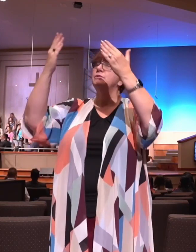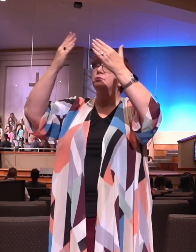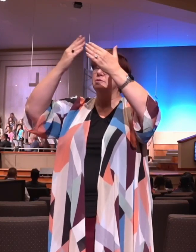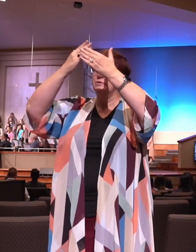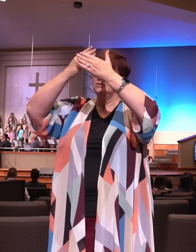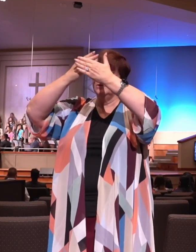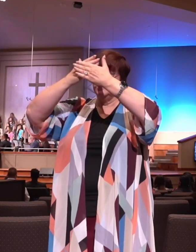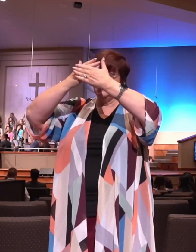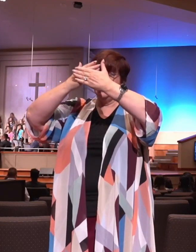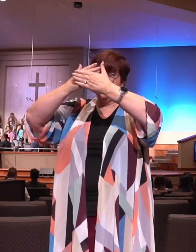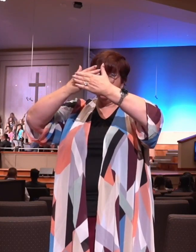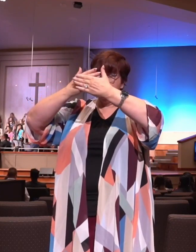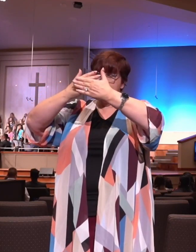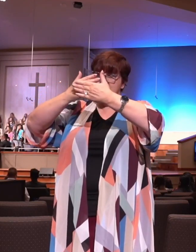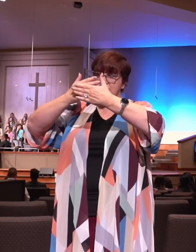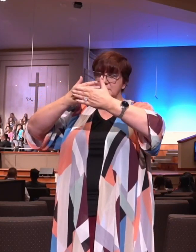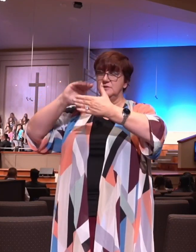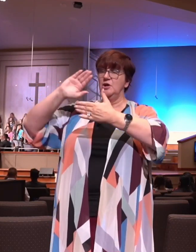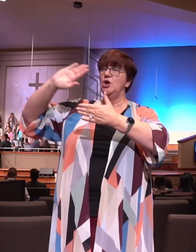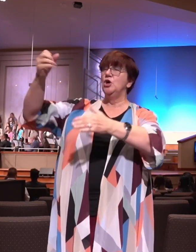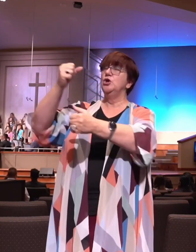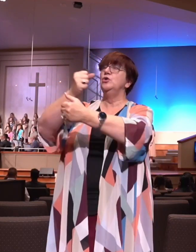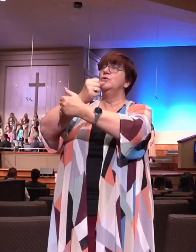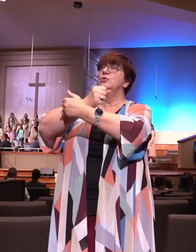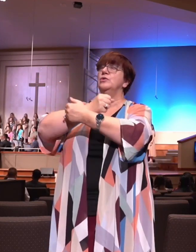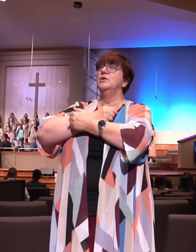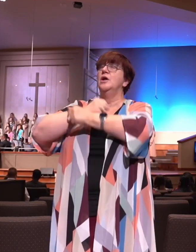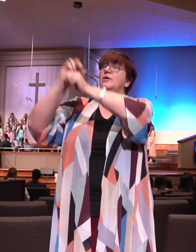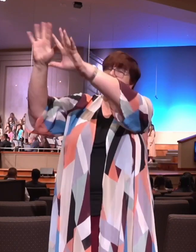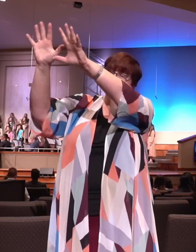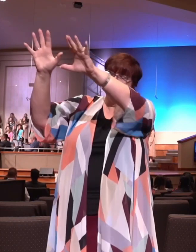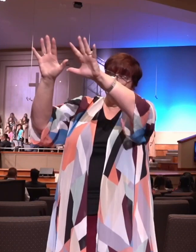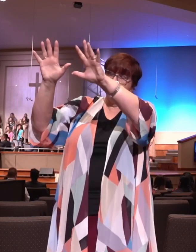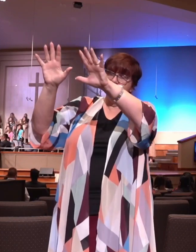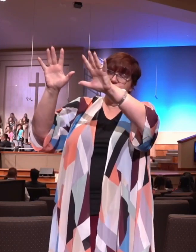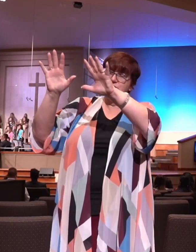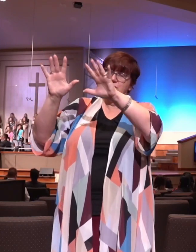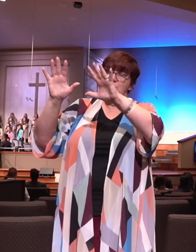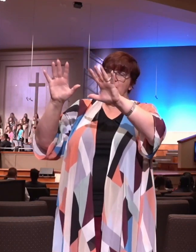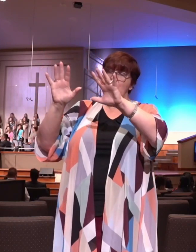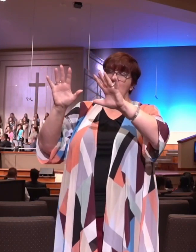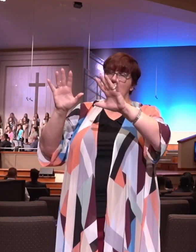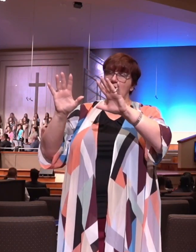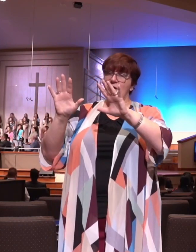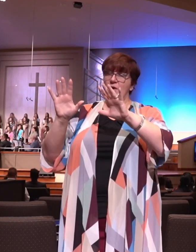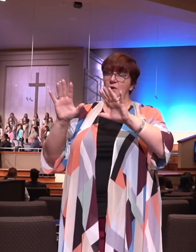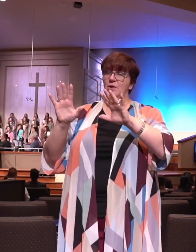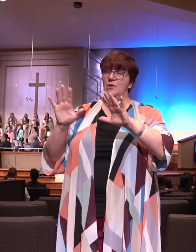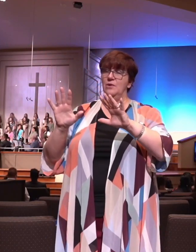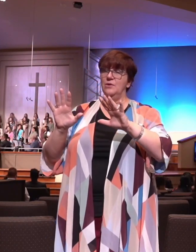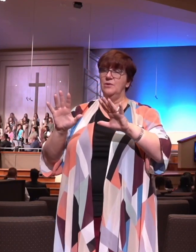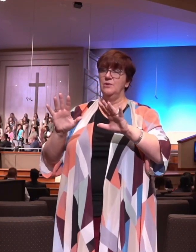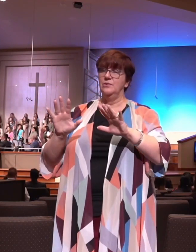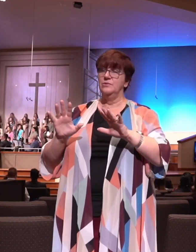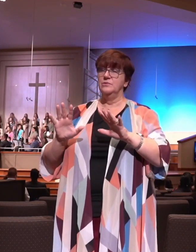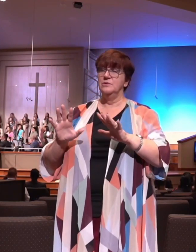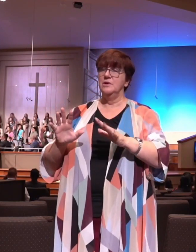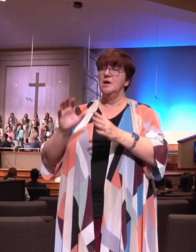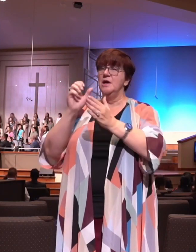your loving kindness tore through the shadows